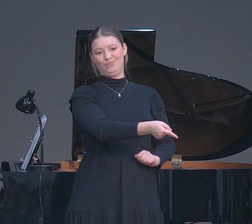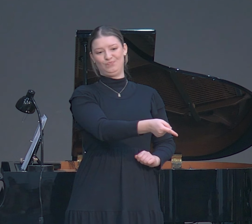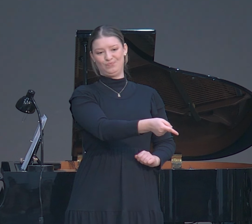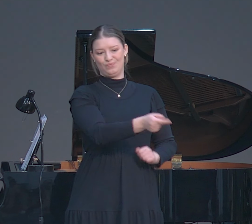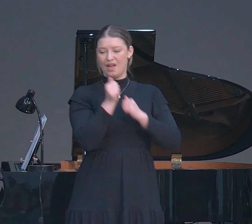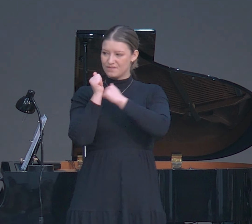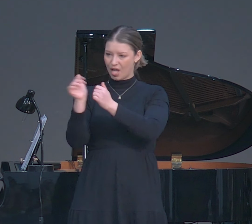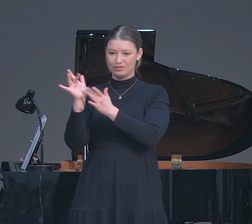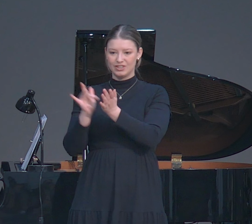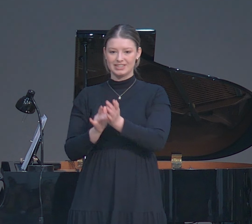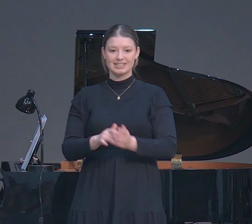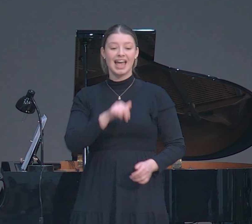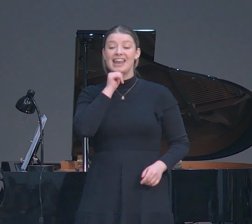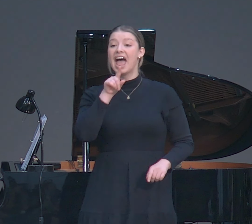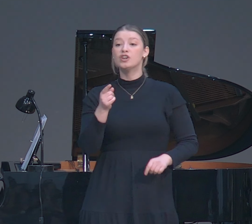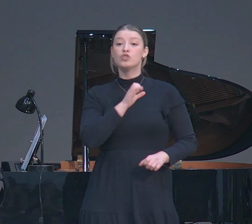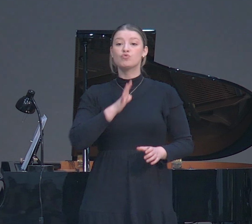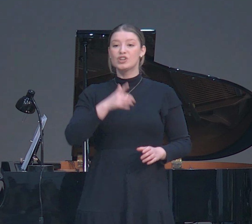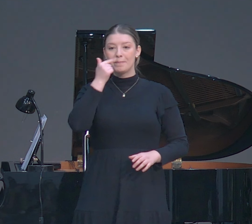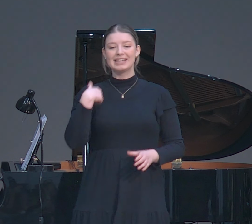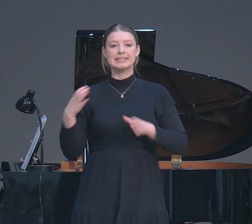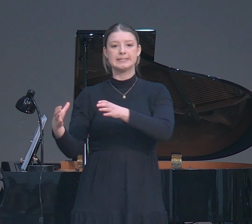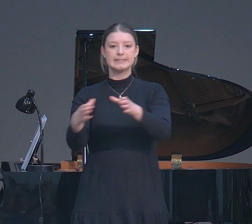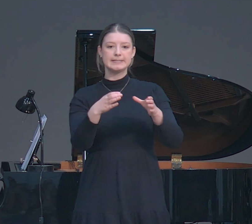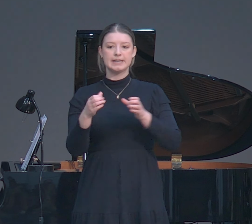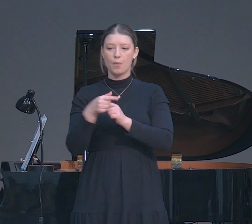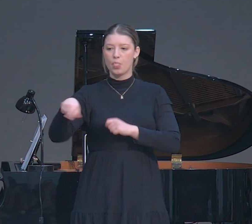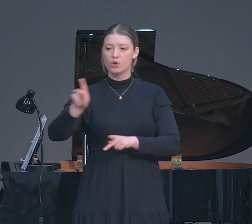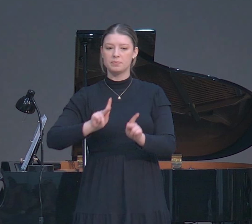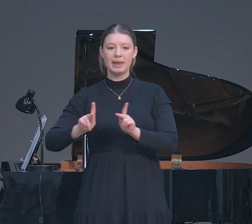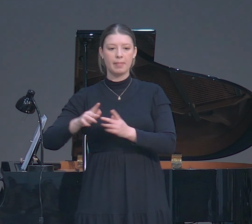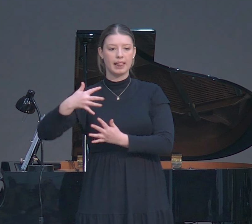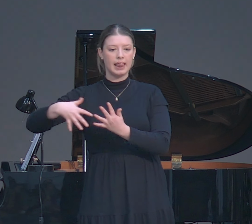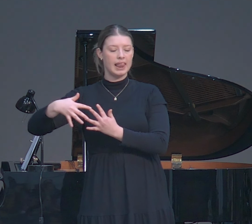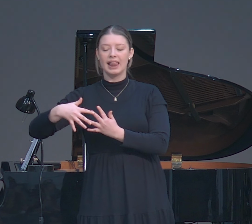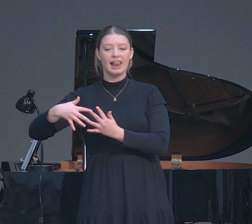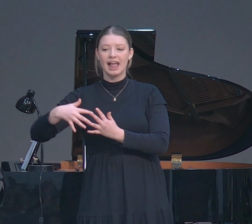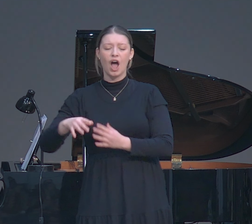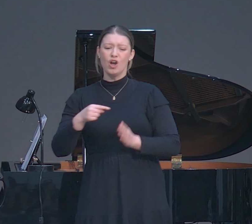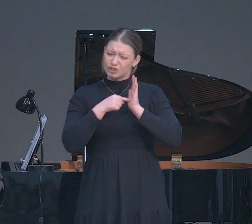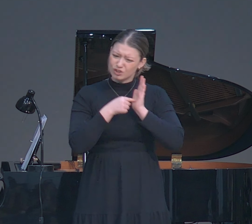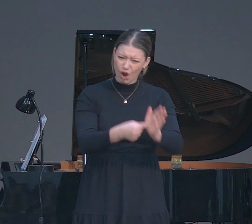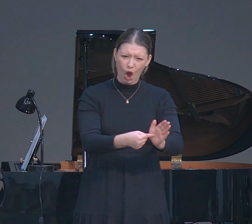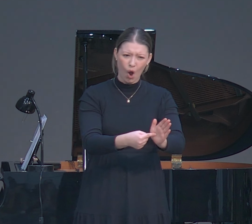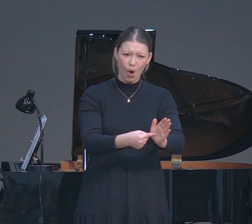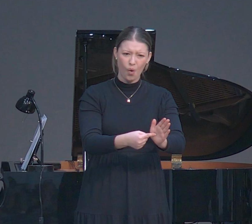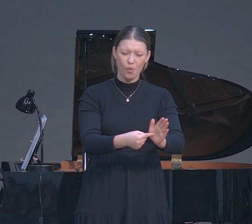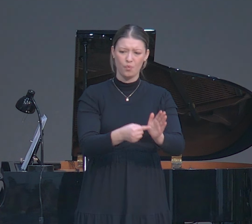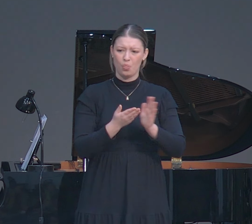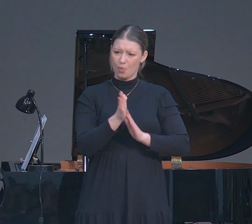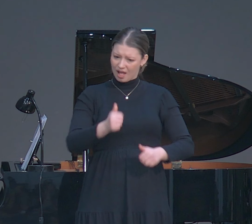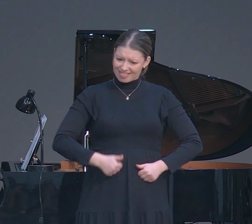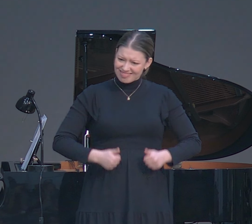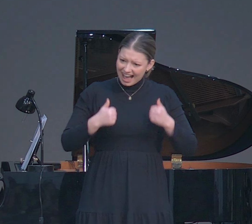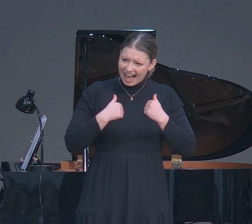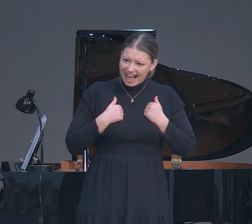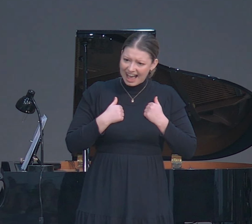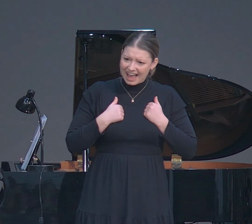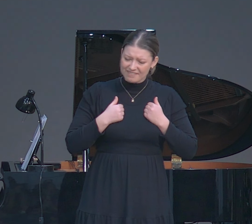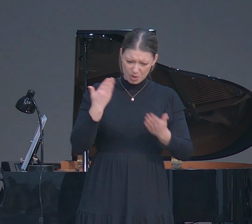Those who are not simply Christians by association, but who actually demonstrate and their